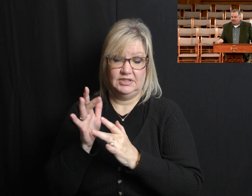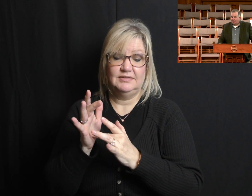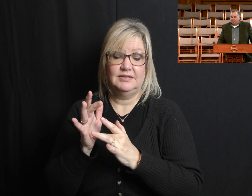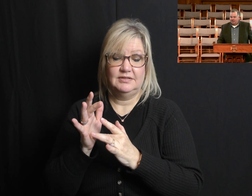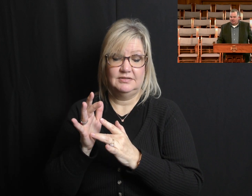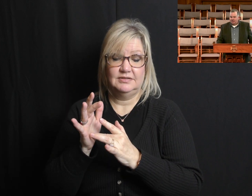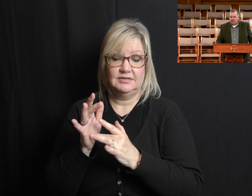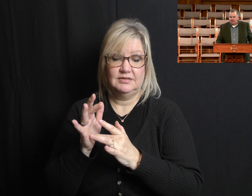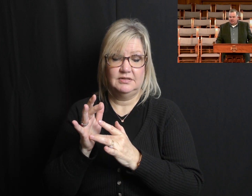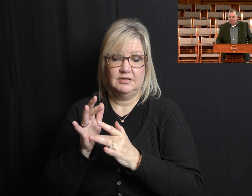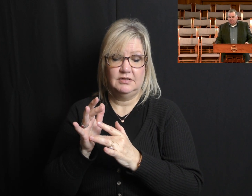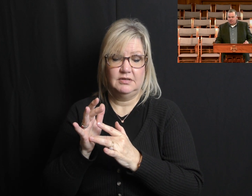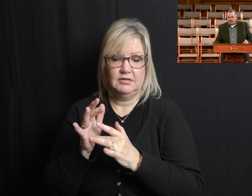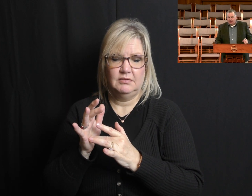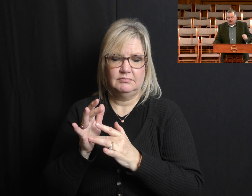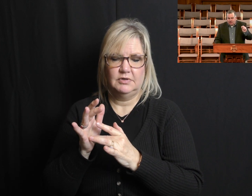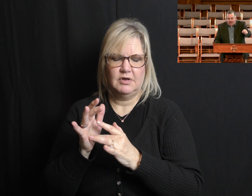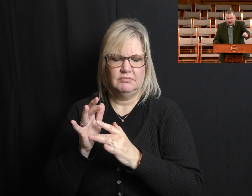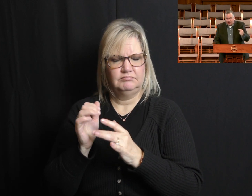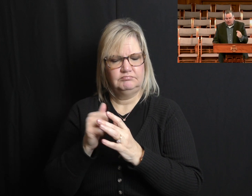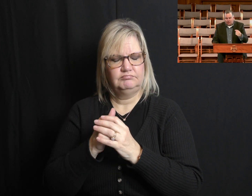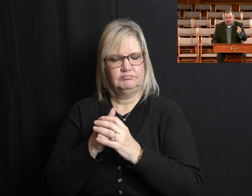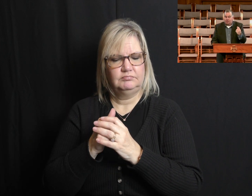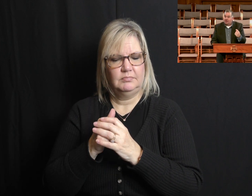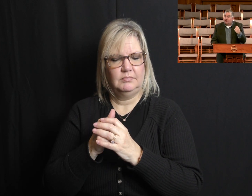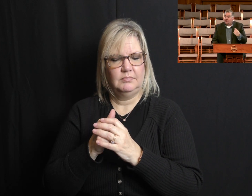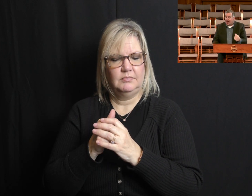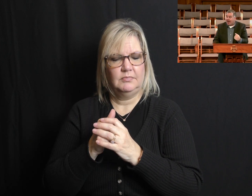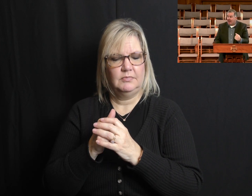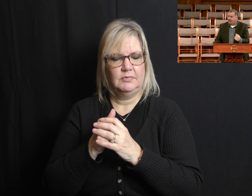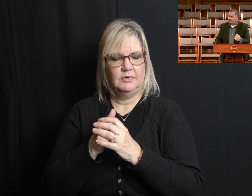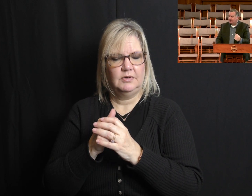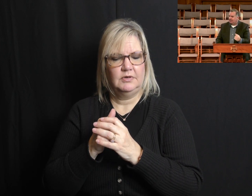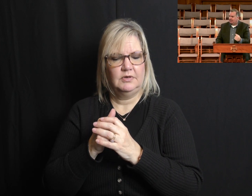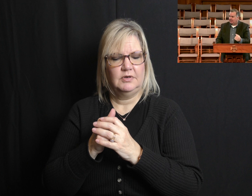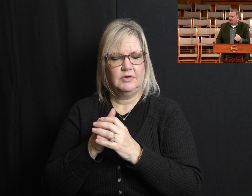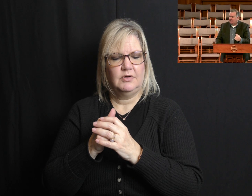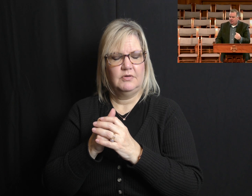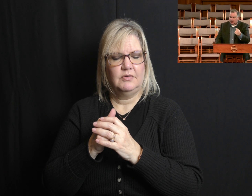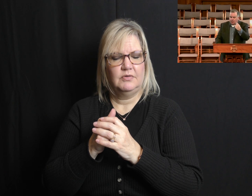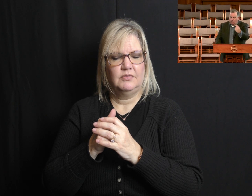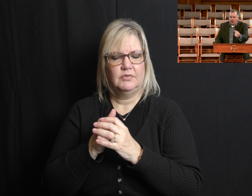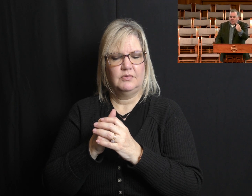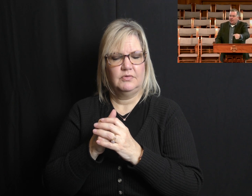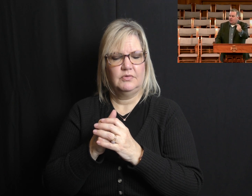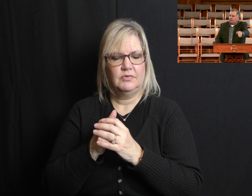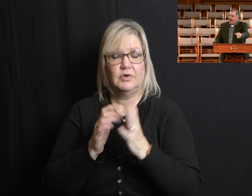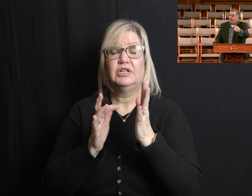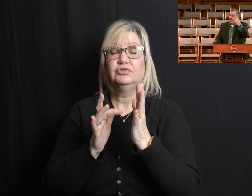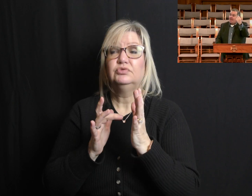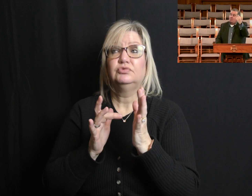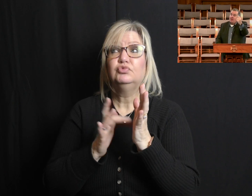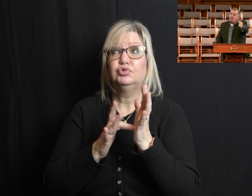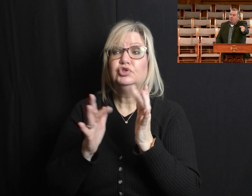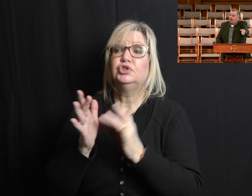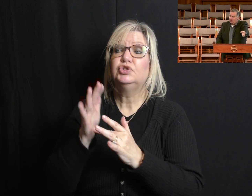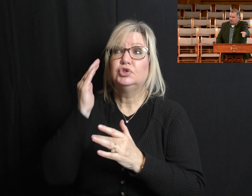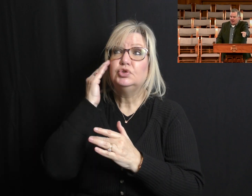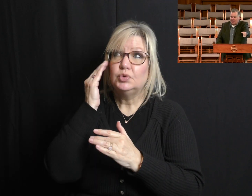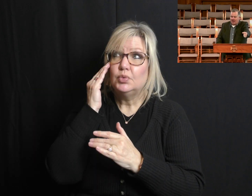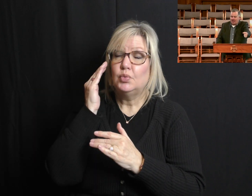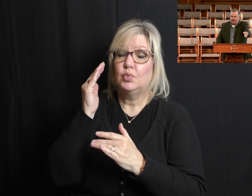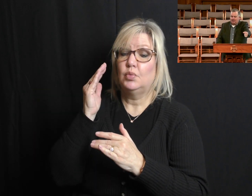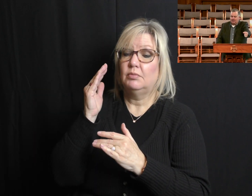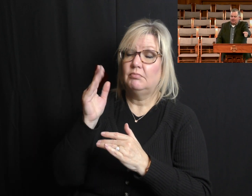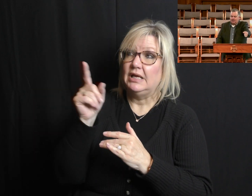In fact, to Jesus, this was simply a sign to point this man that he had been blessed